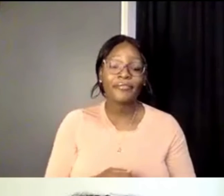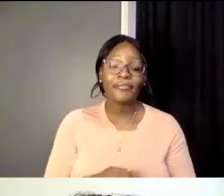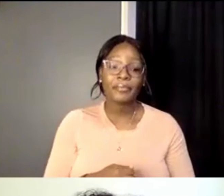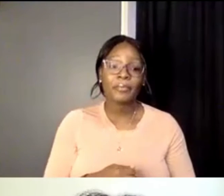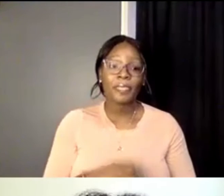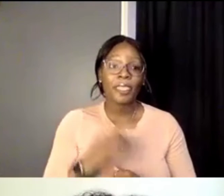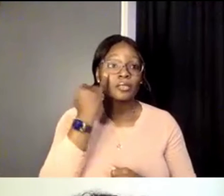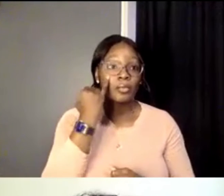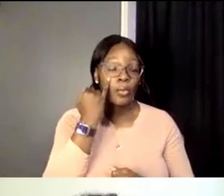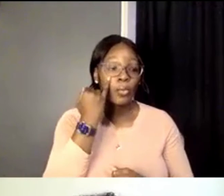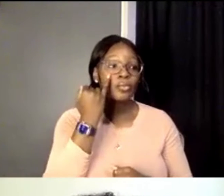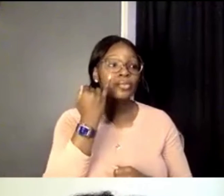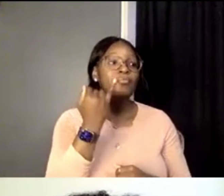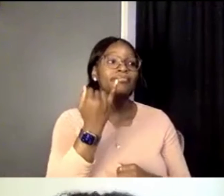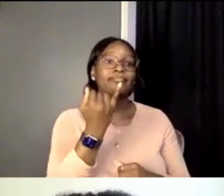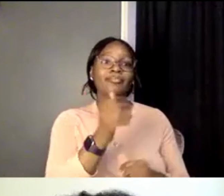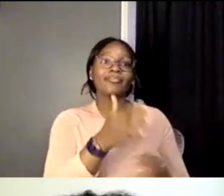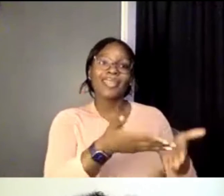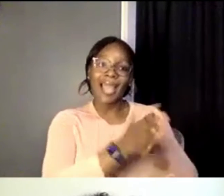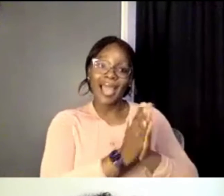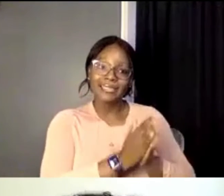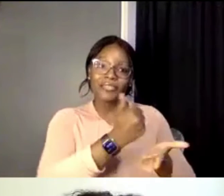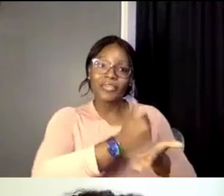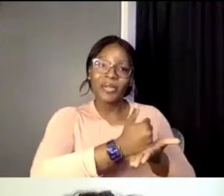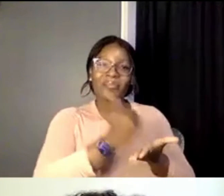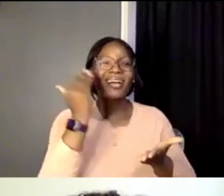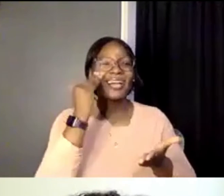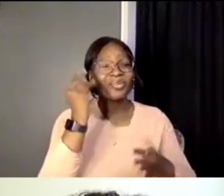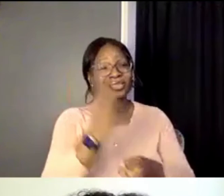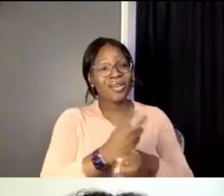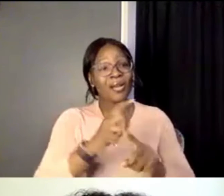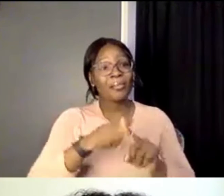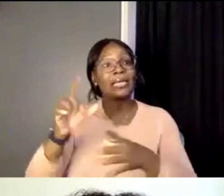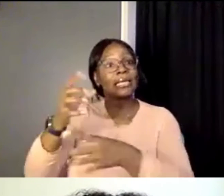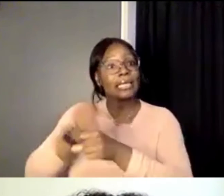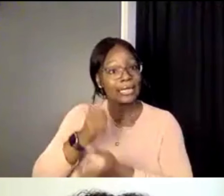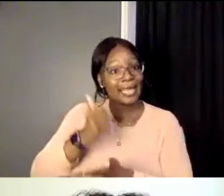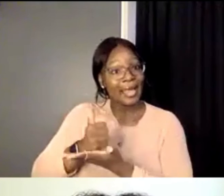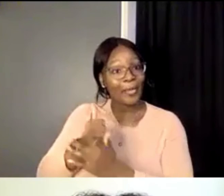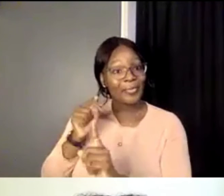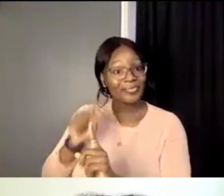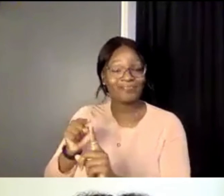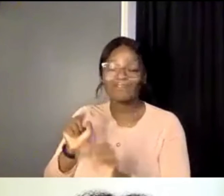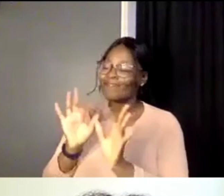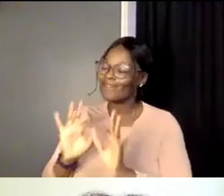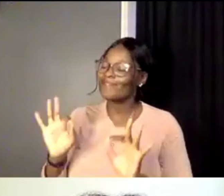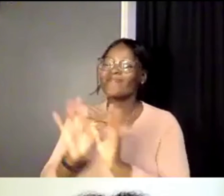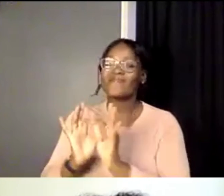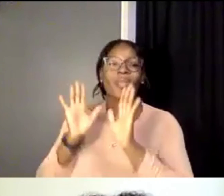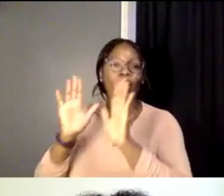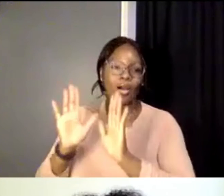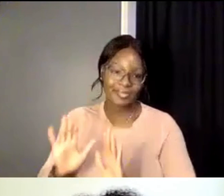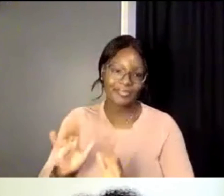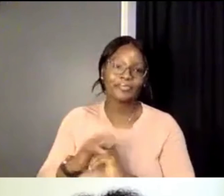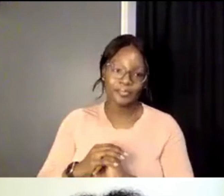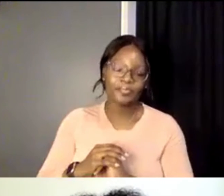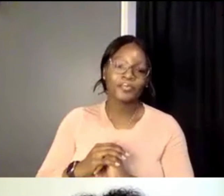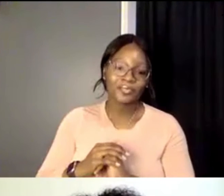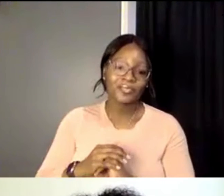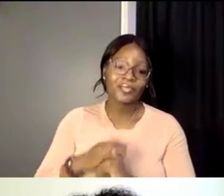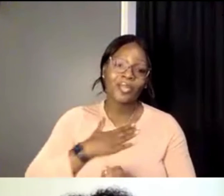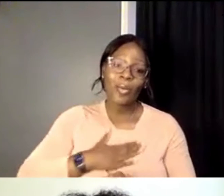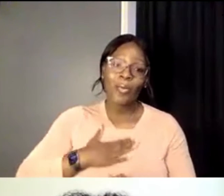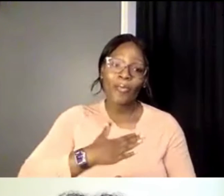asking for help can be really hard, but getting help is awesome. So I hope that you can find a way